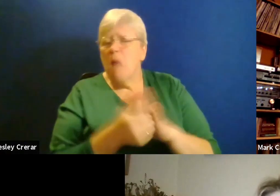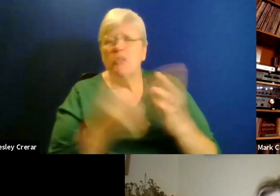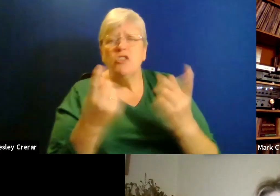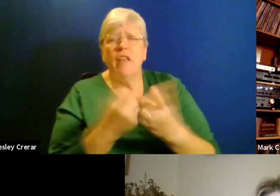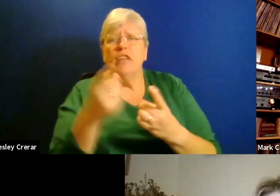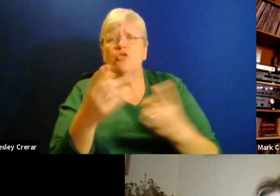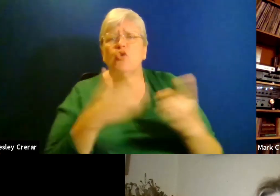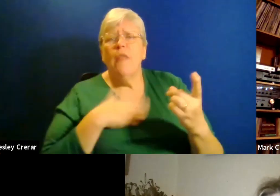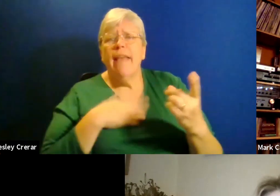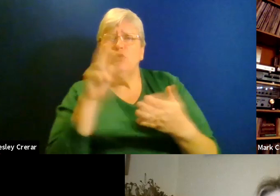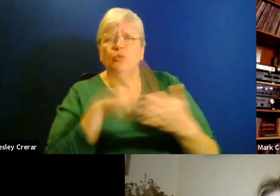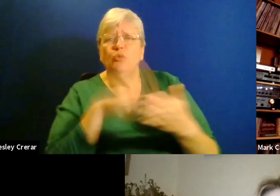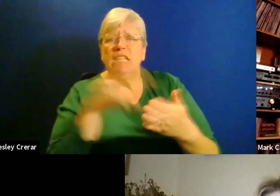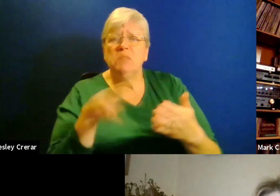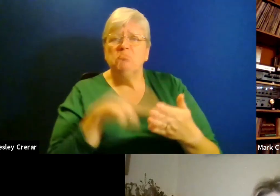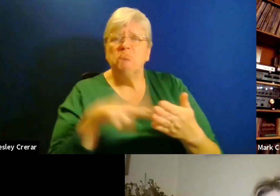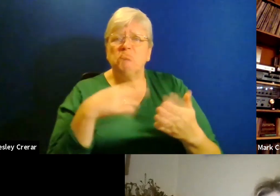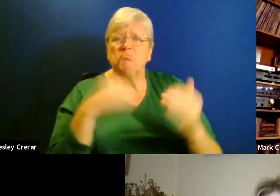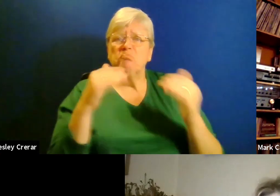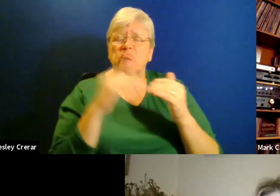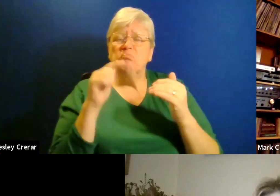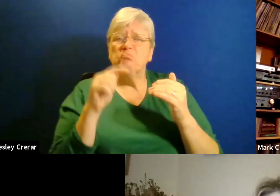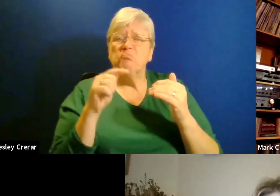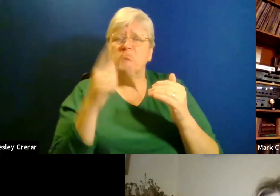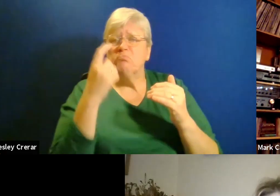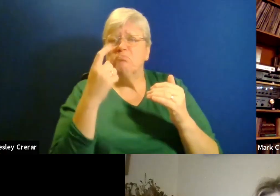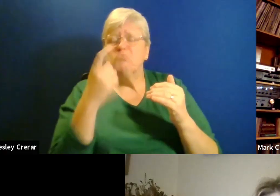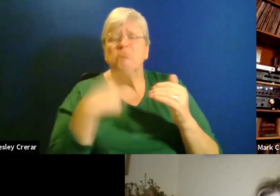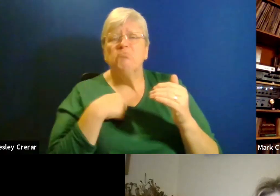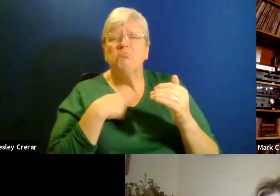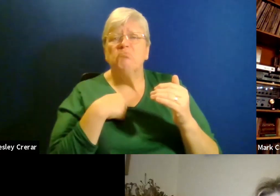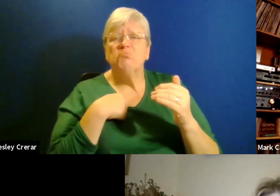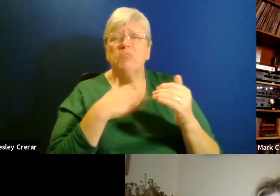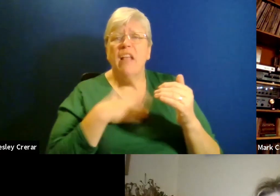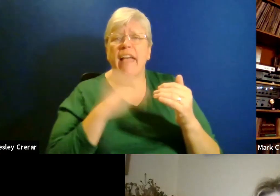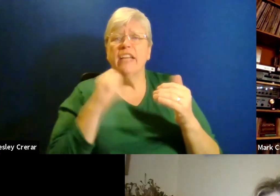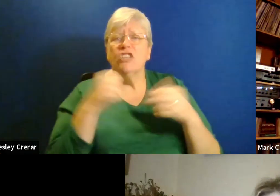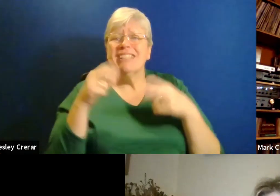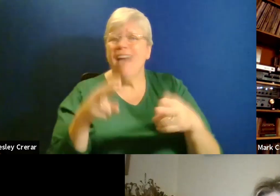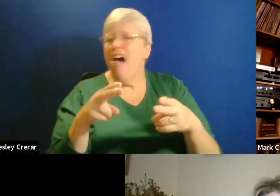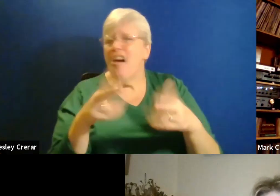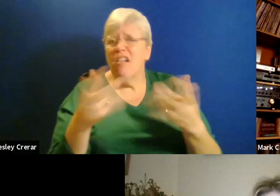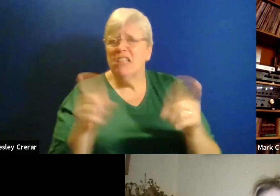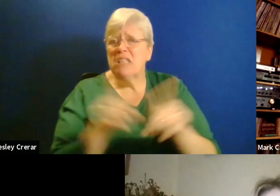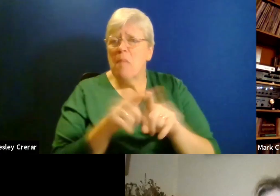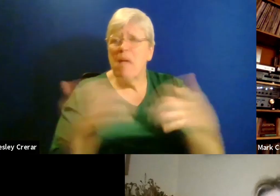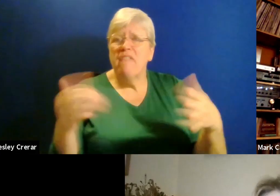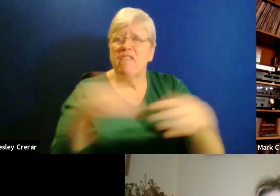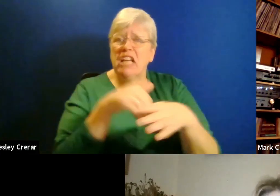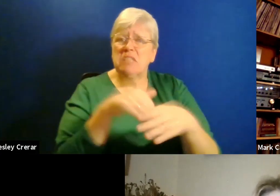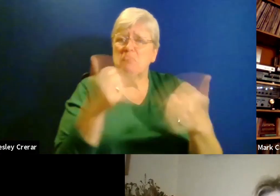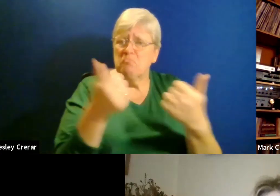like to read? Because, you know, they're more likely to, you know, take your stuff if it fits.